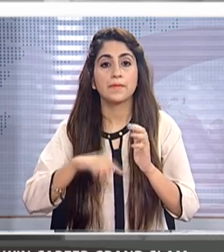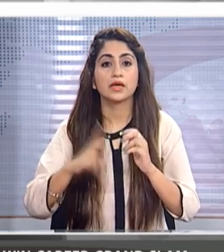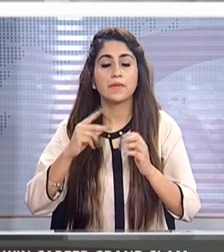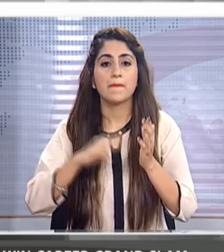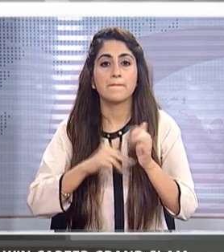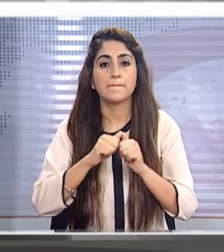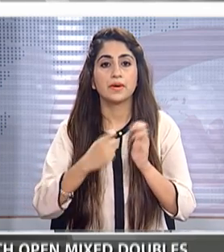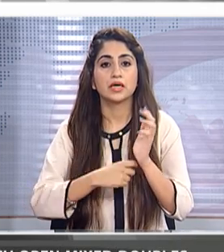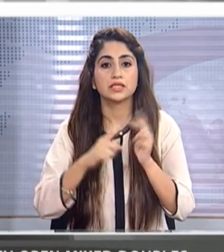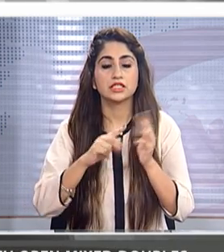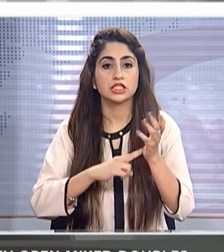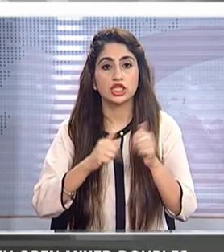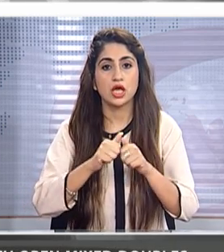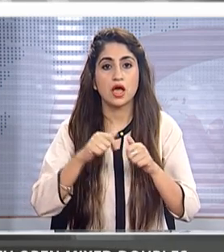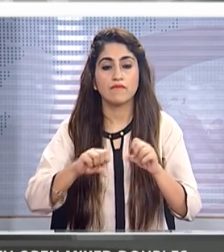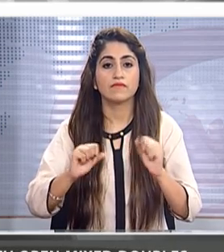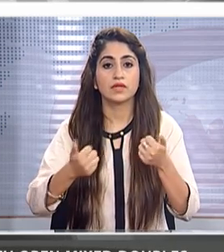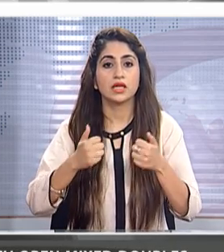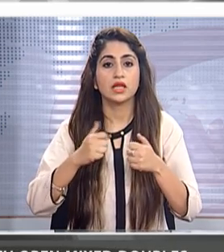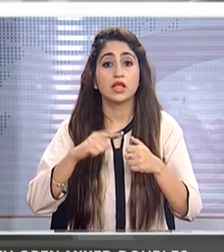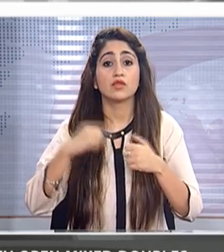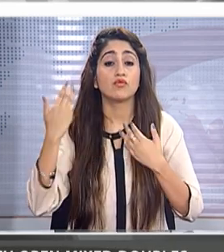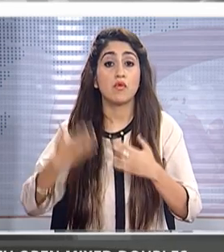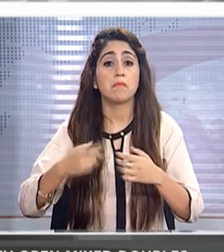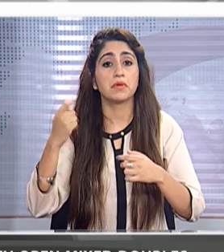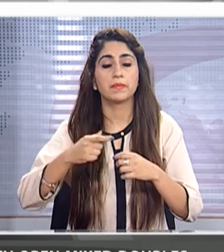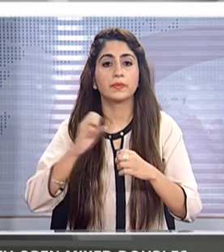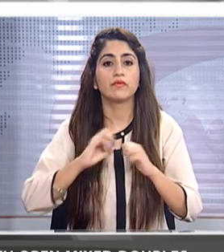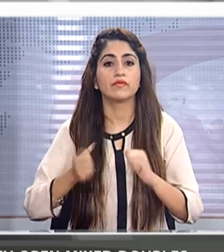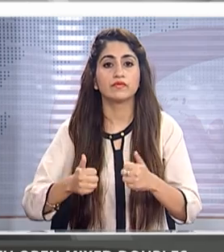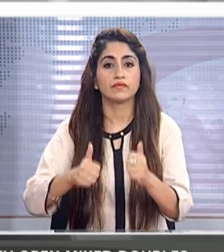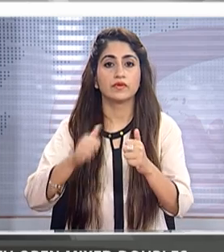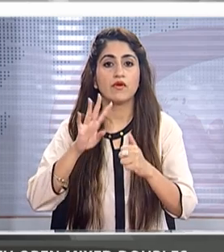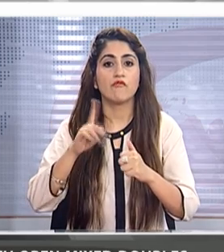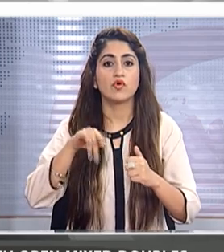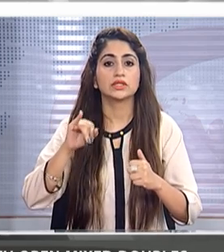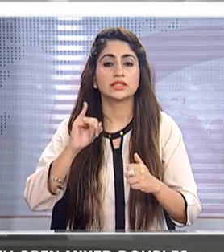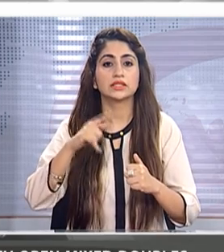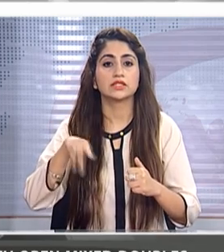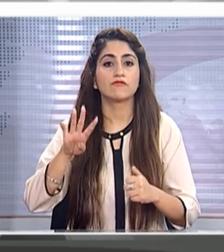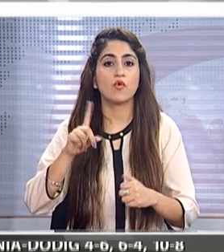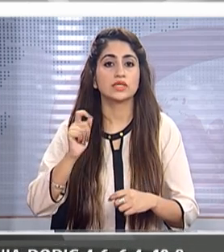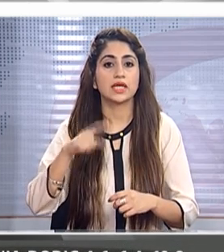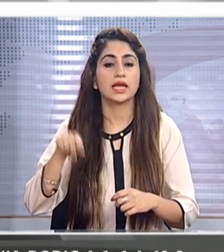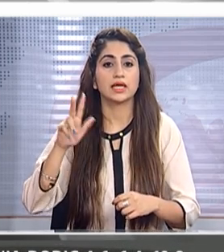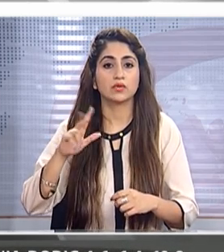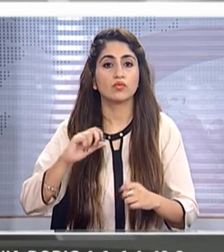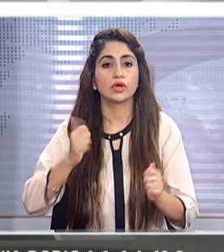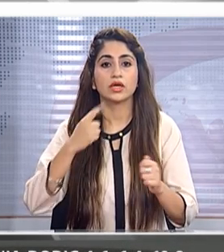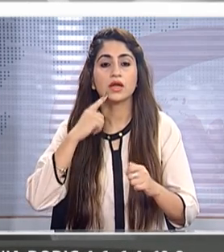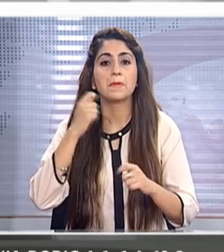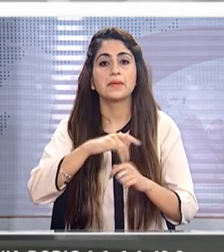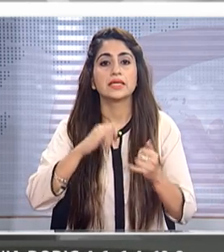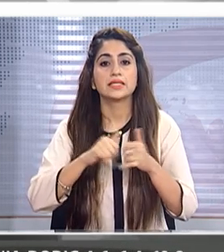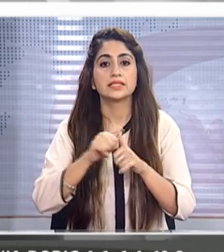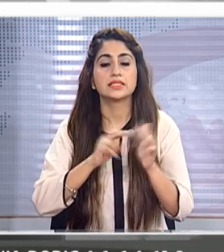he partnered Martina Hingis. The unseeded Indo-Swiss pair eked out a 4-6, 6-4, 10-8 win